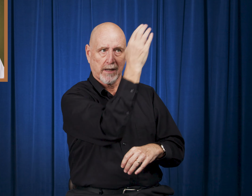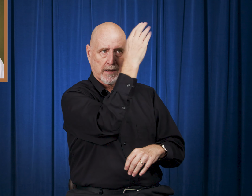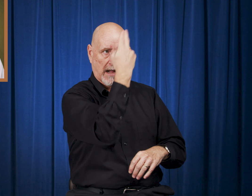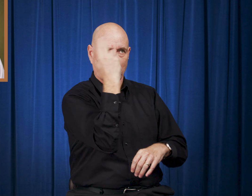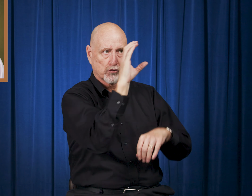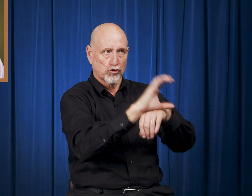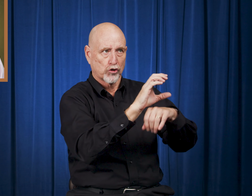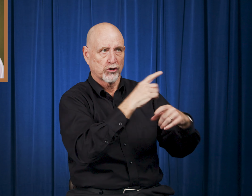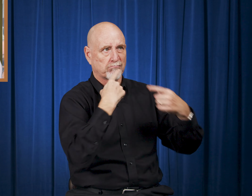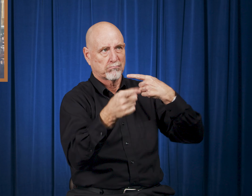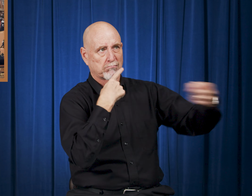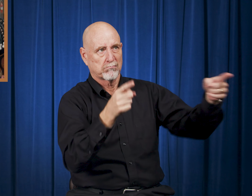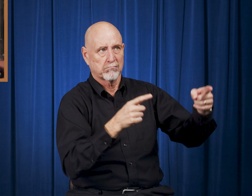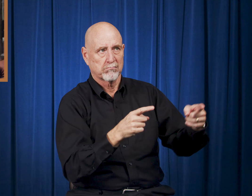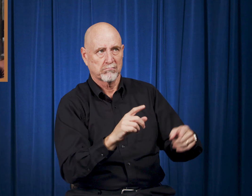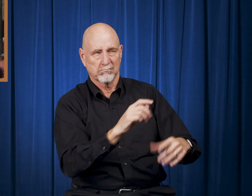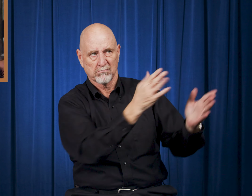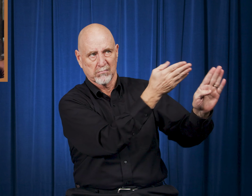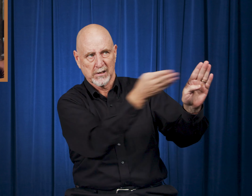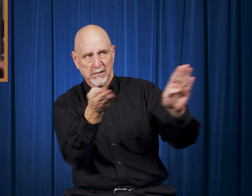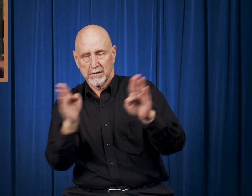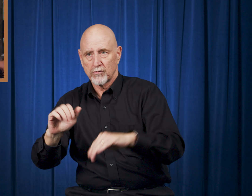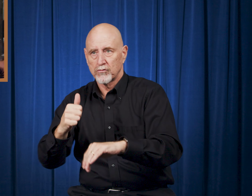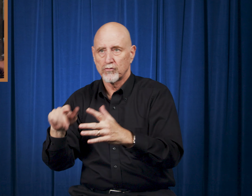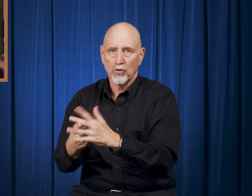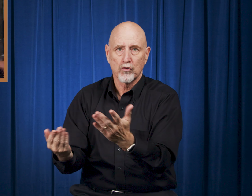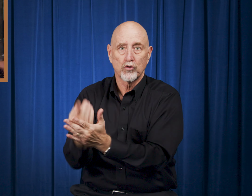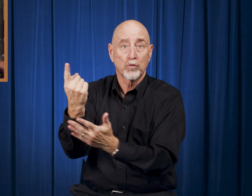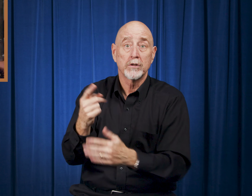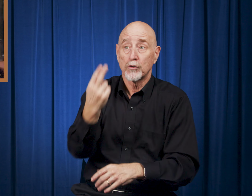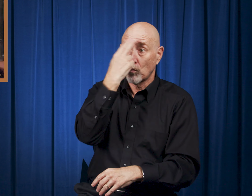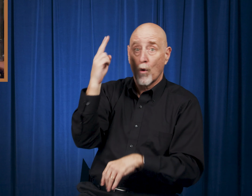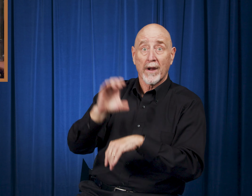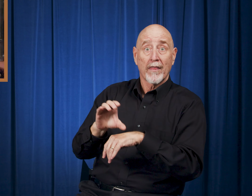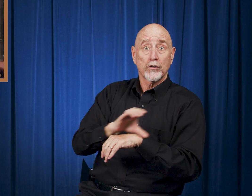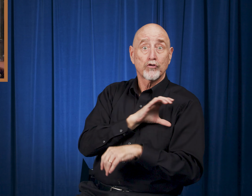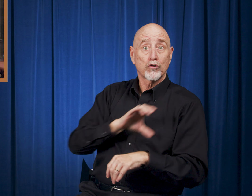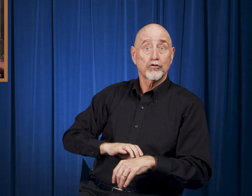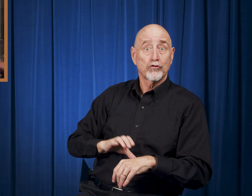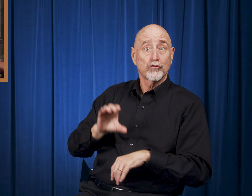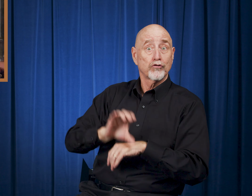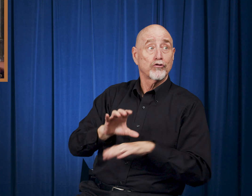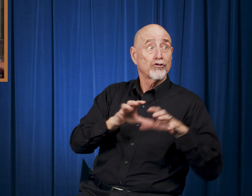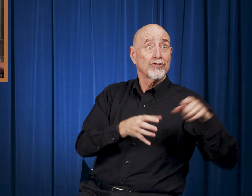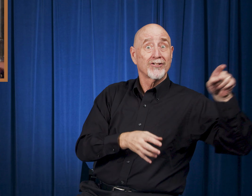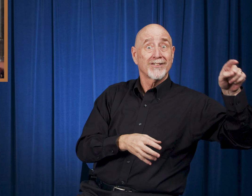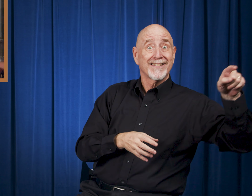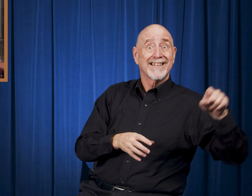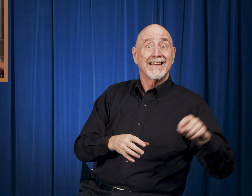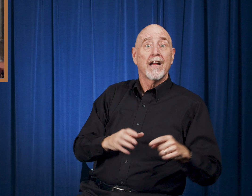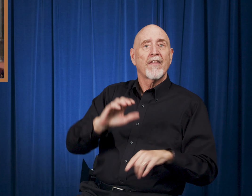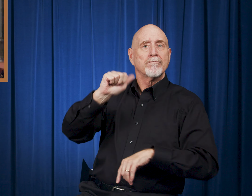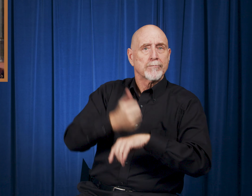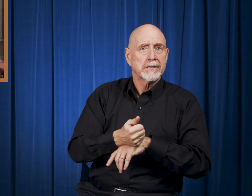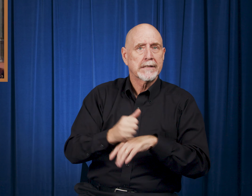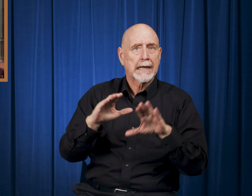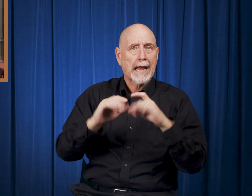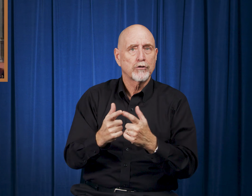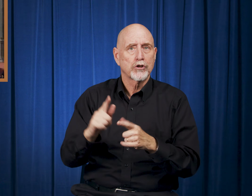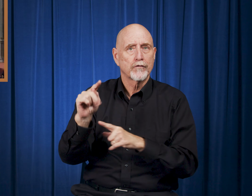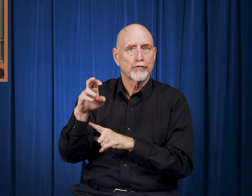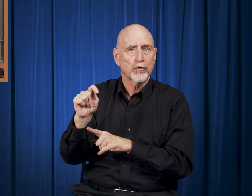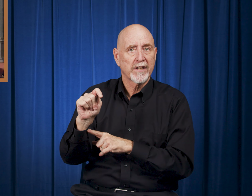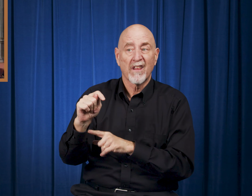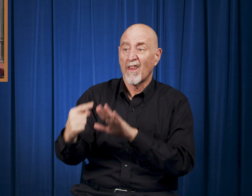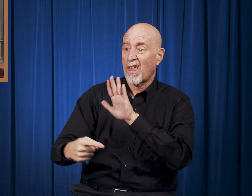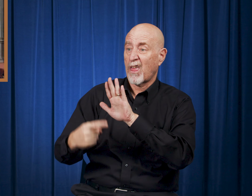start new ones. The Roman Catholic Church responded with the Council of Trent, where they rejected the accusations against them